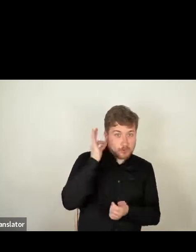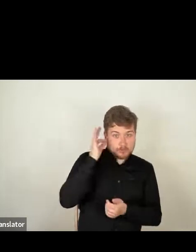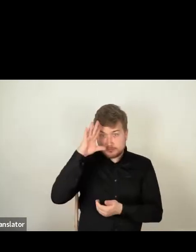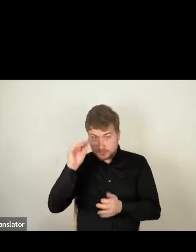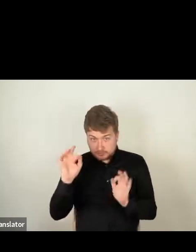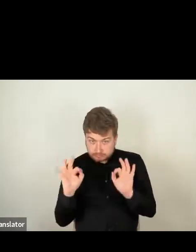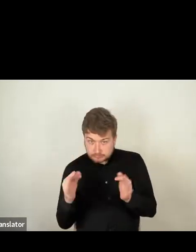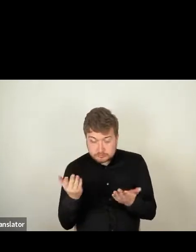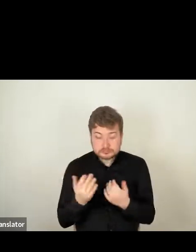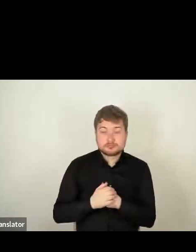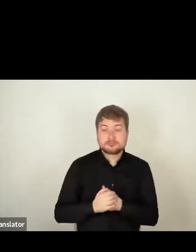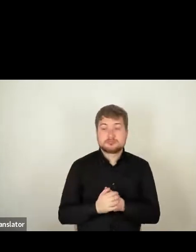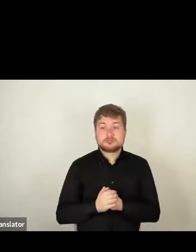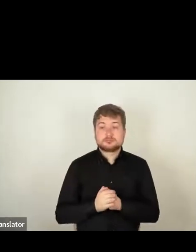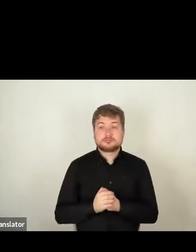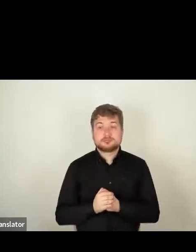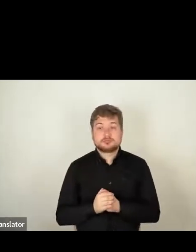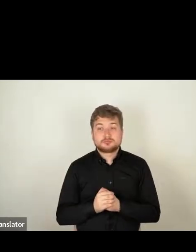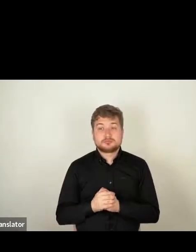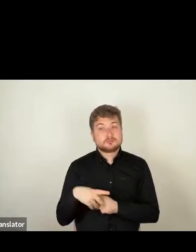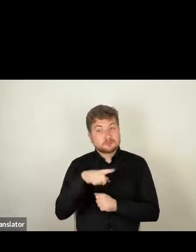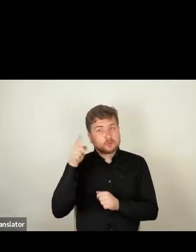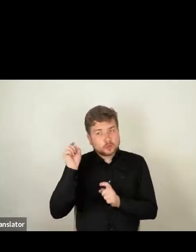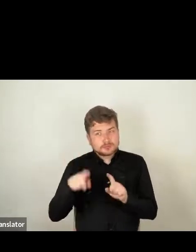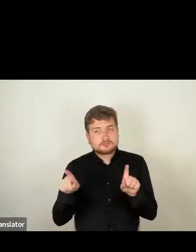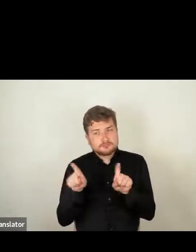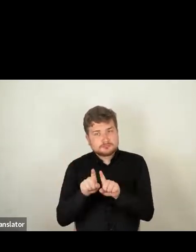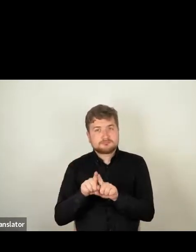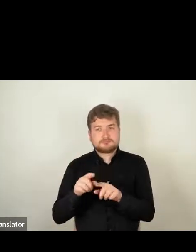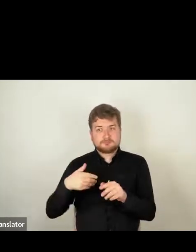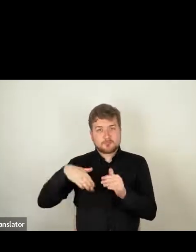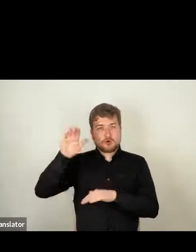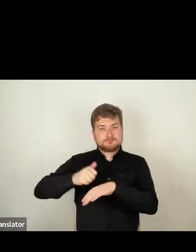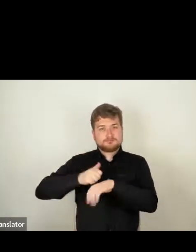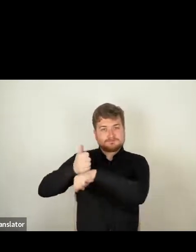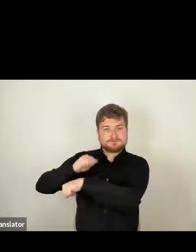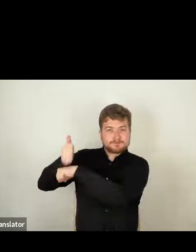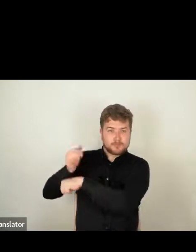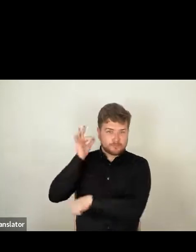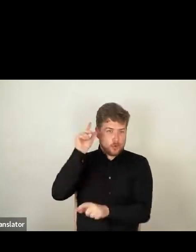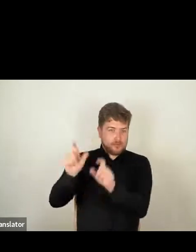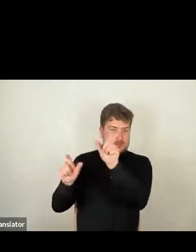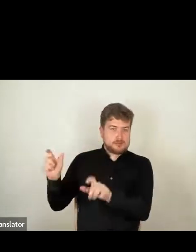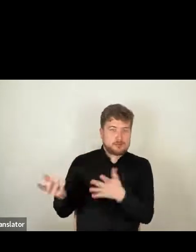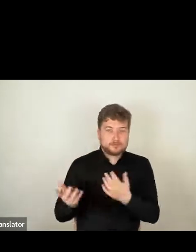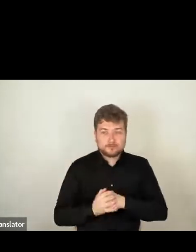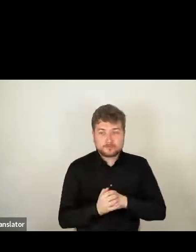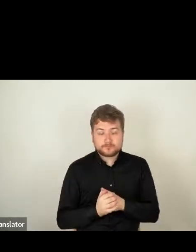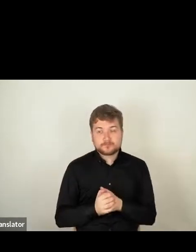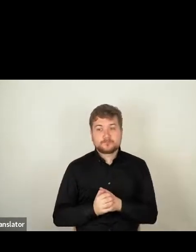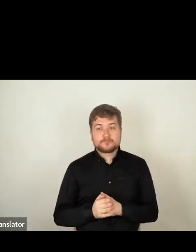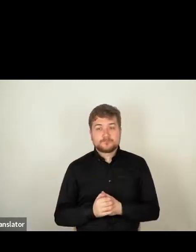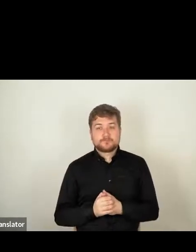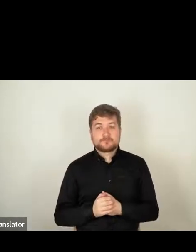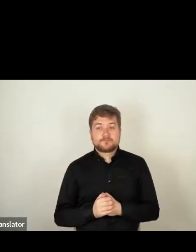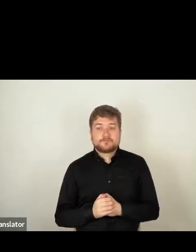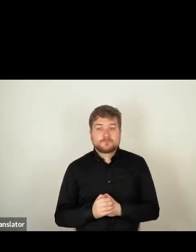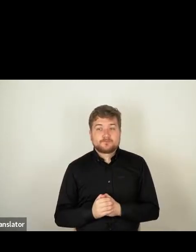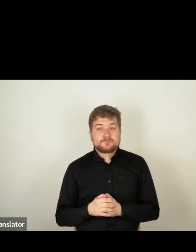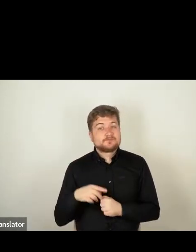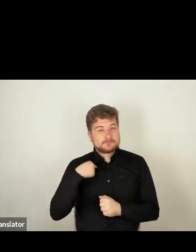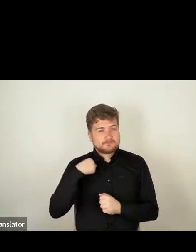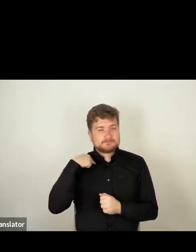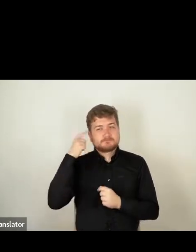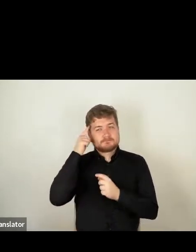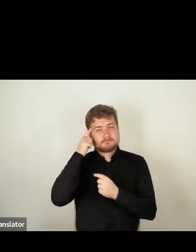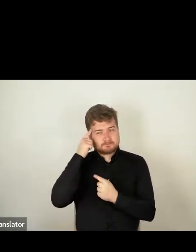be, women, to look forward to seeing how we bring good public policy making. I think those are some of the things that we need